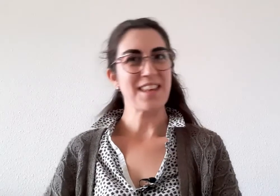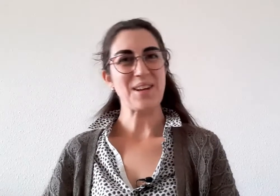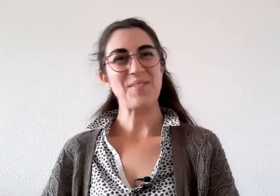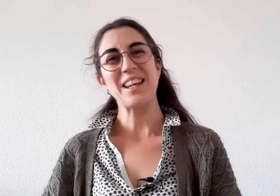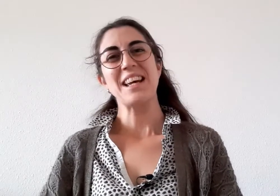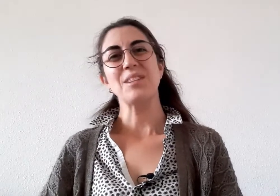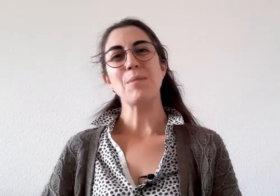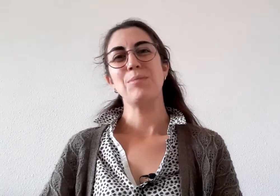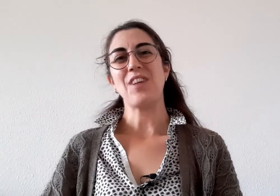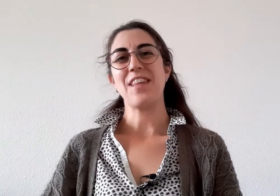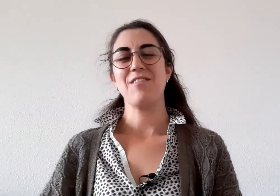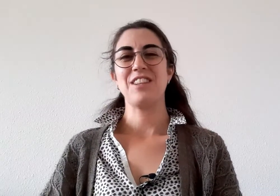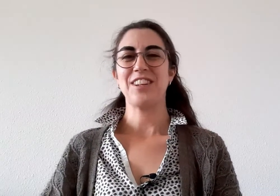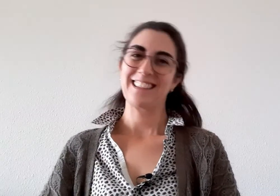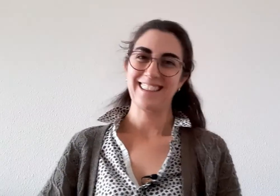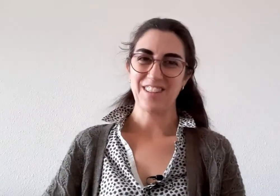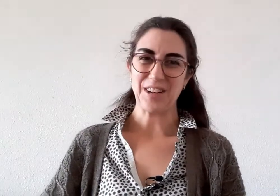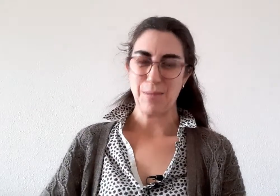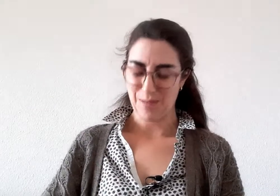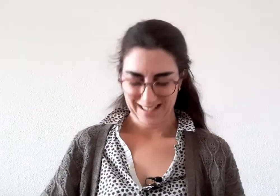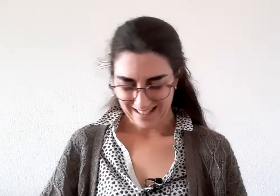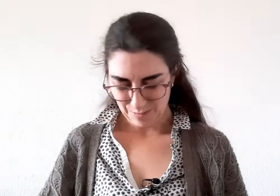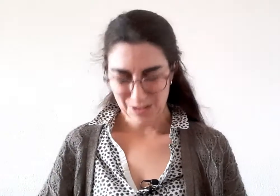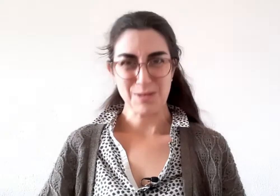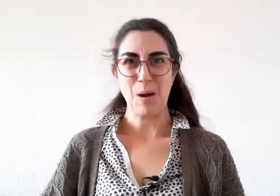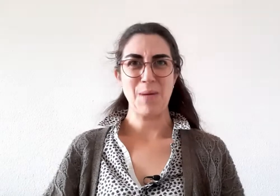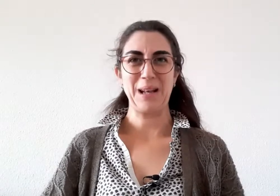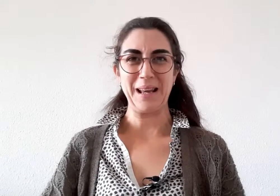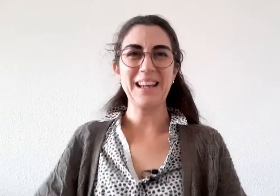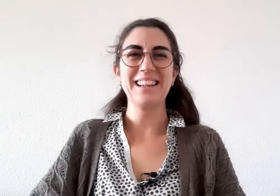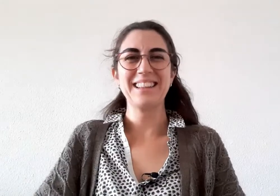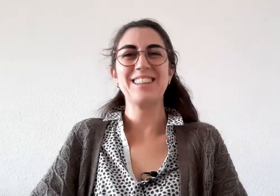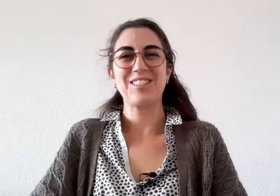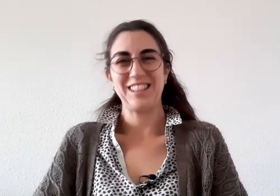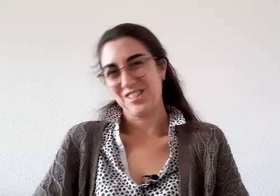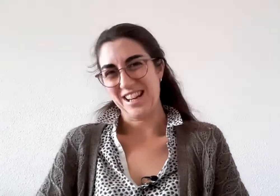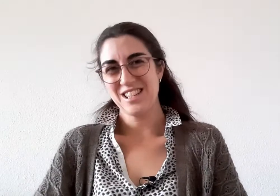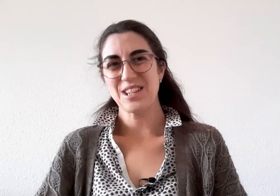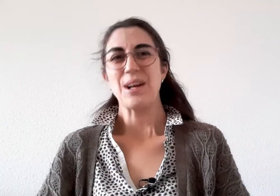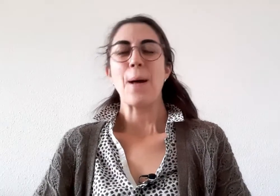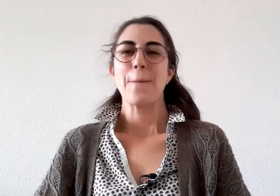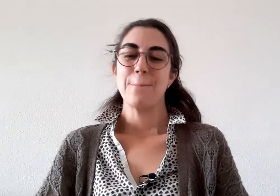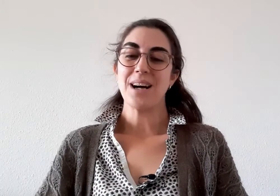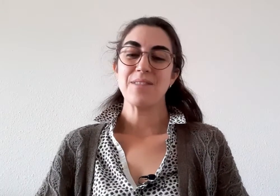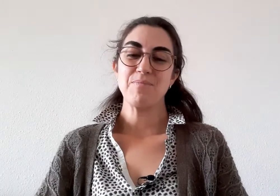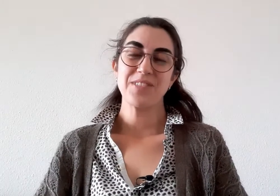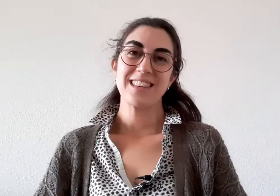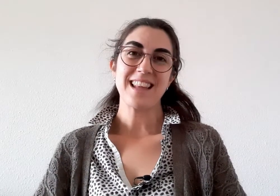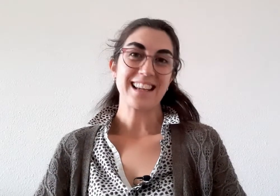them. Some mums find that really funny. Like, I found it a bit weird. Like, I'm talking to my belly. That's really strange. But I can tell you